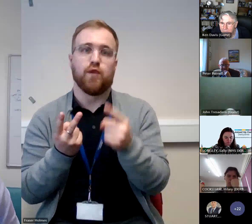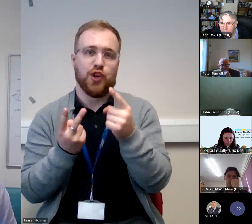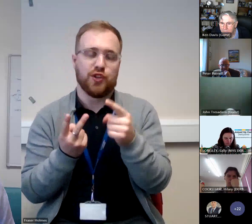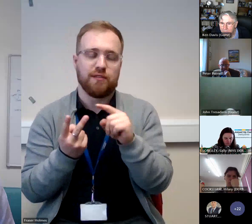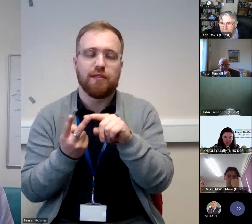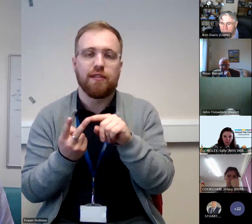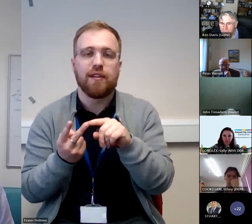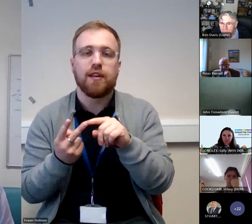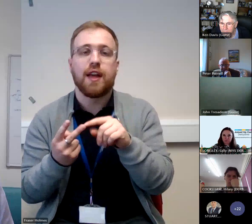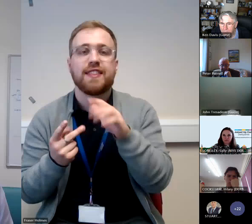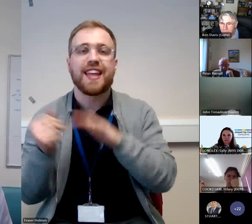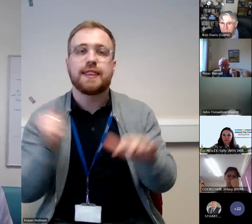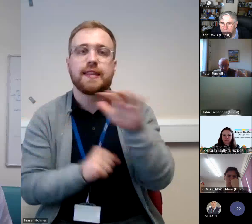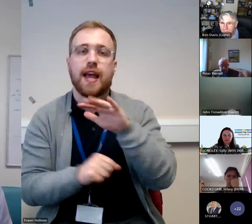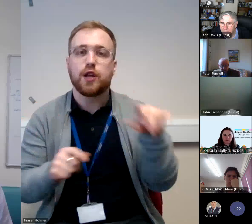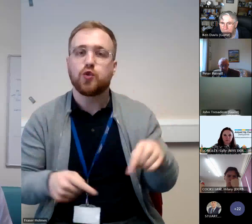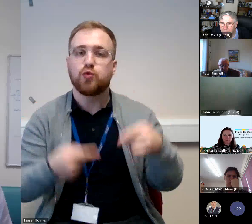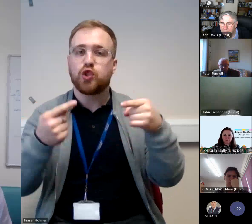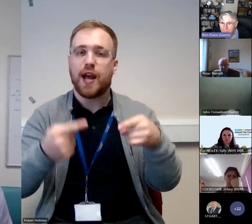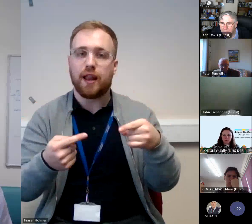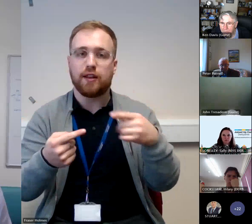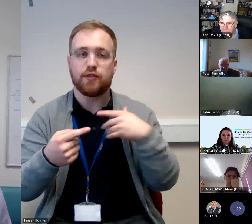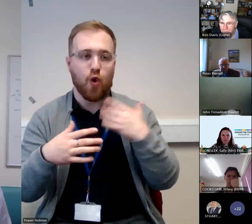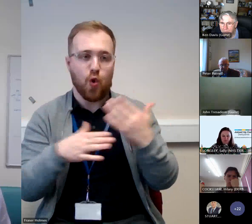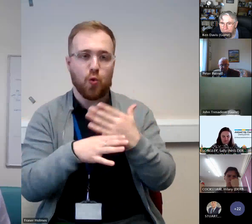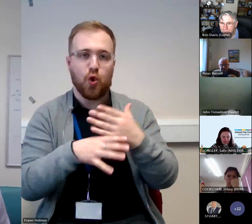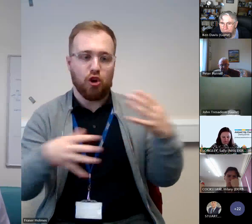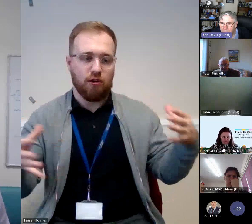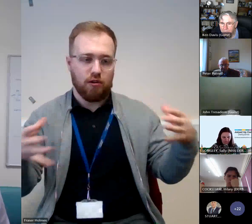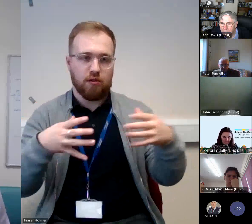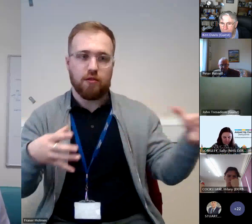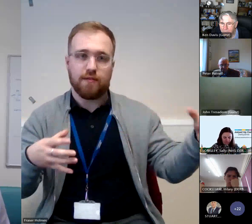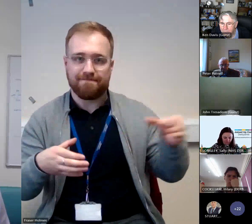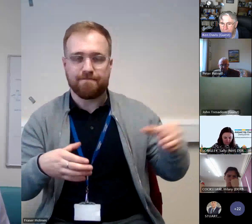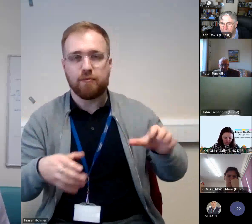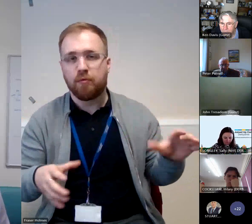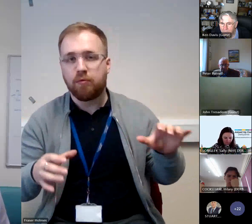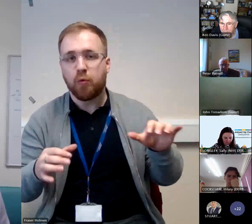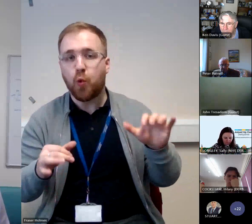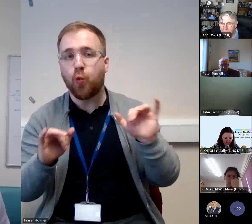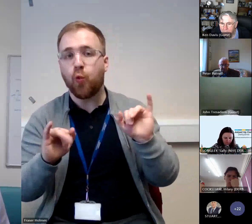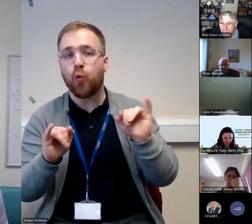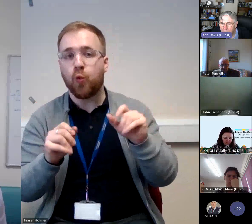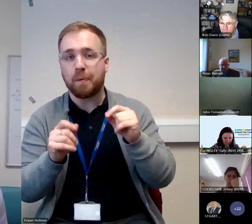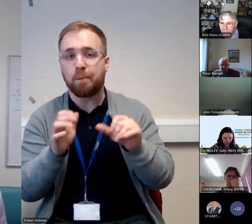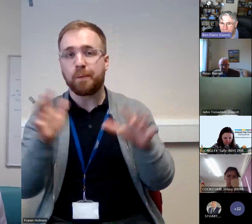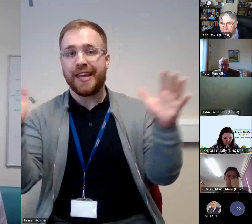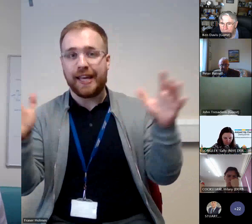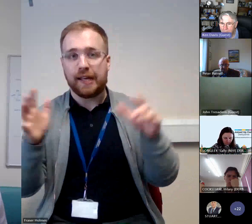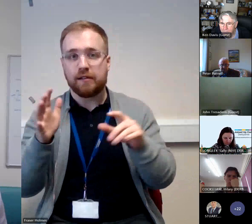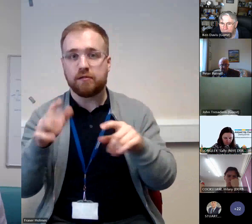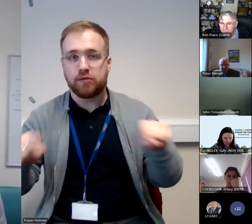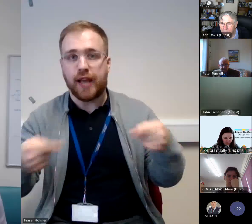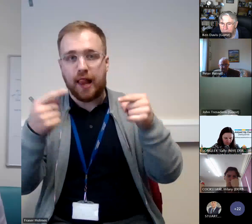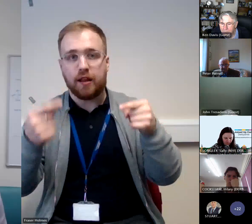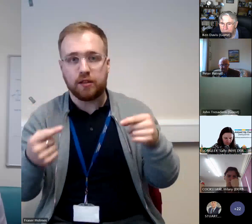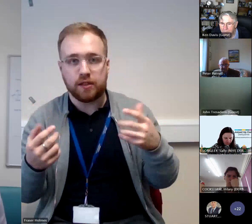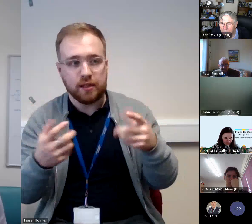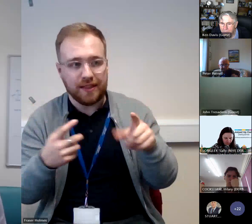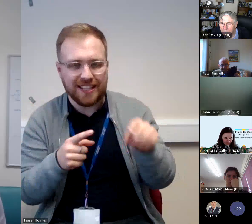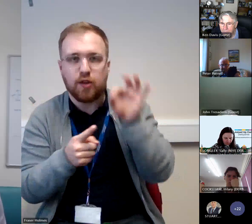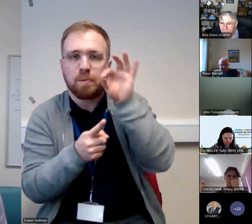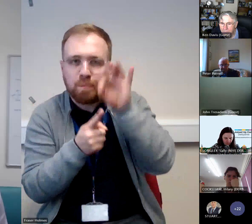I think the national challenge in terms of workforce is significant. There's no doubt about that. These are hard to recruit